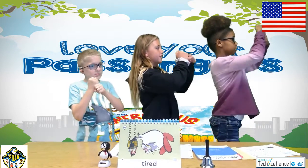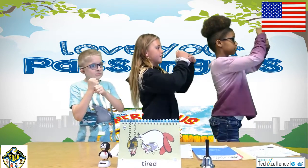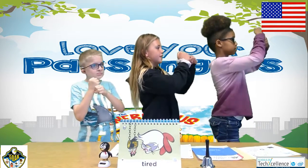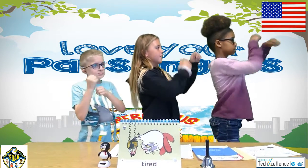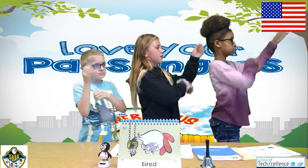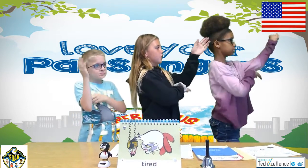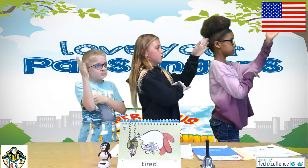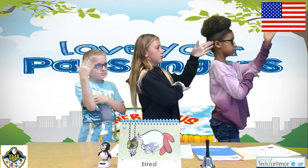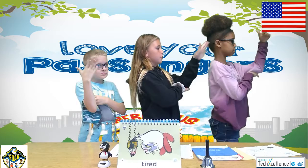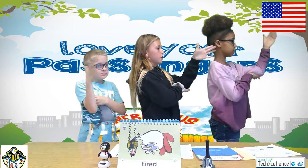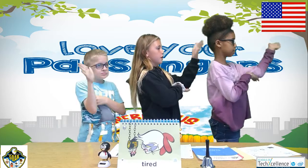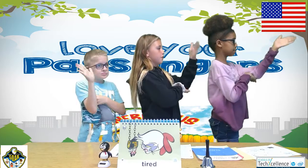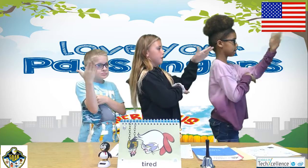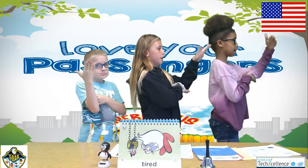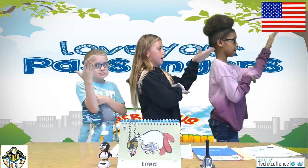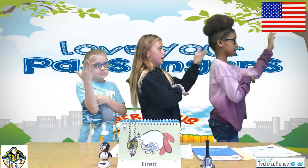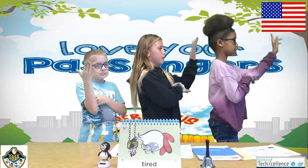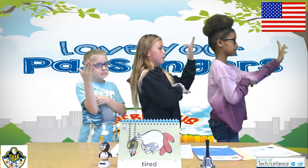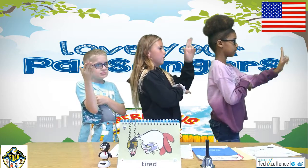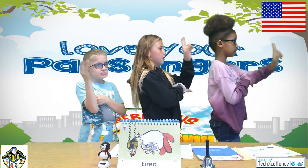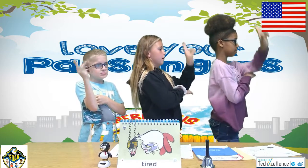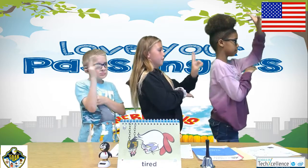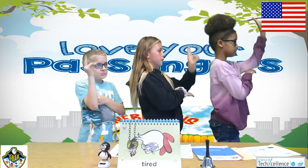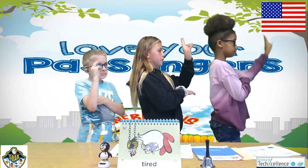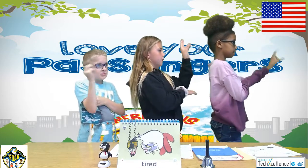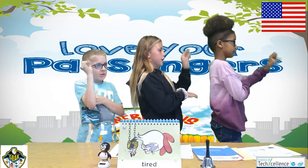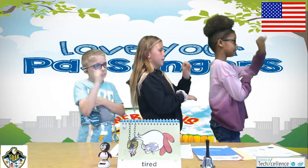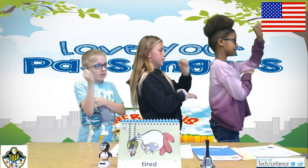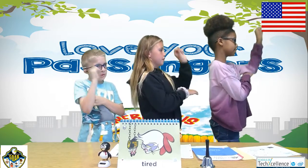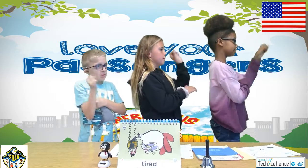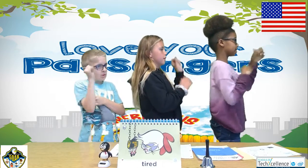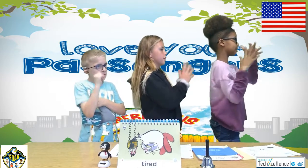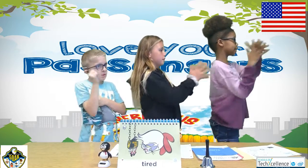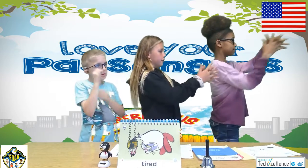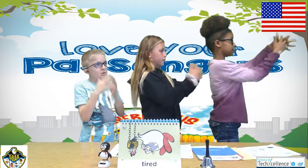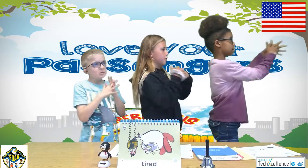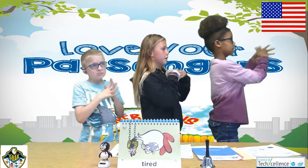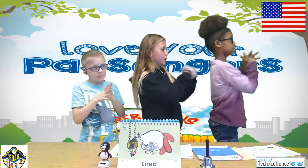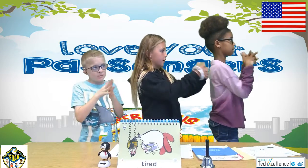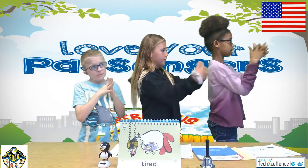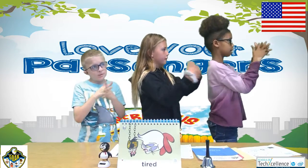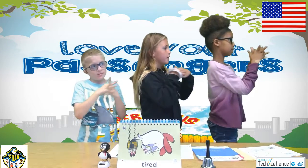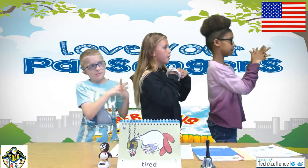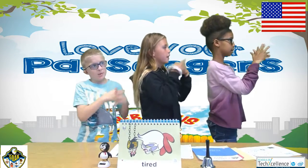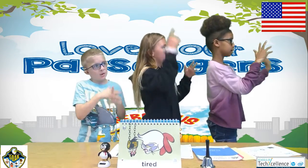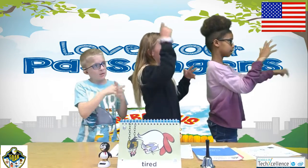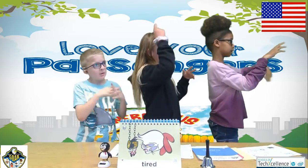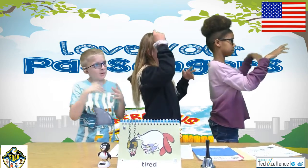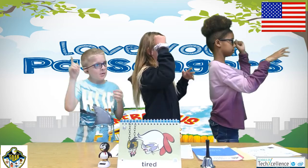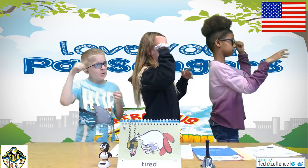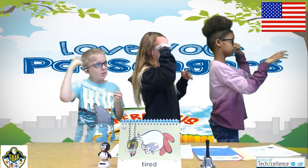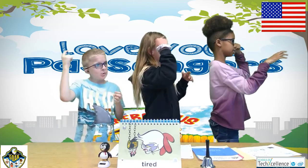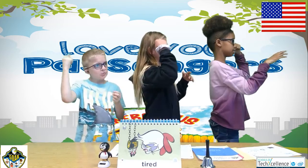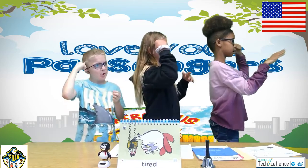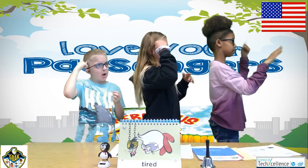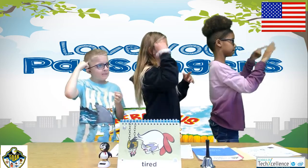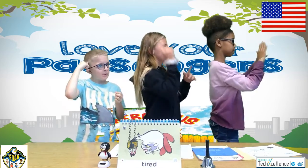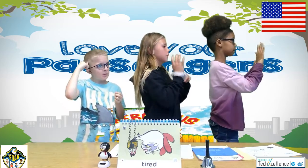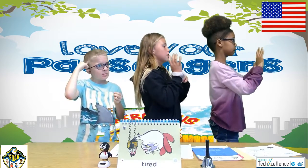allegiance to the flag of the United States of America and to the Republic